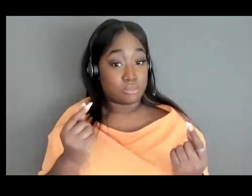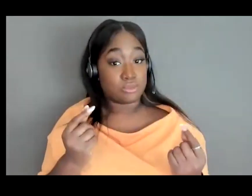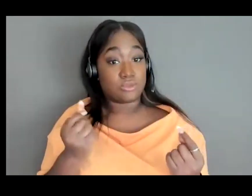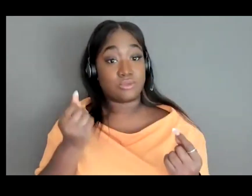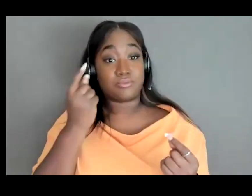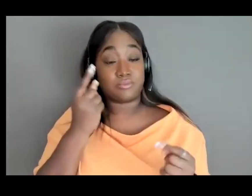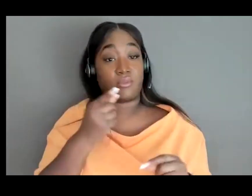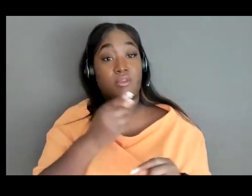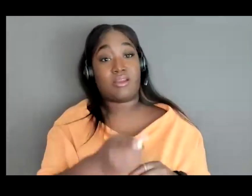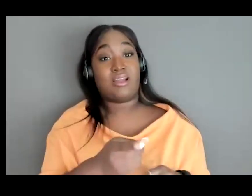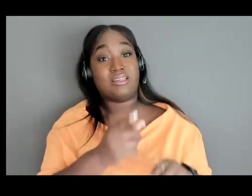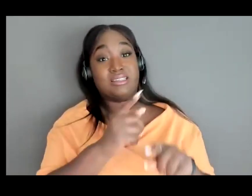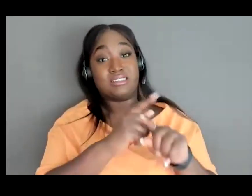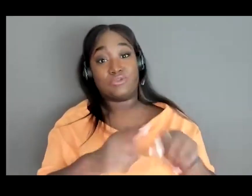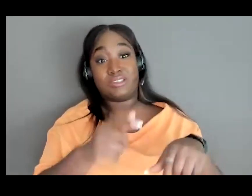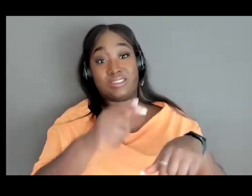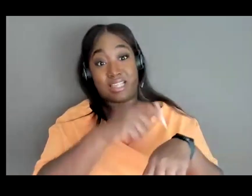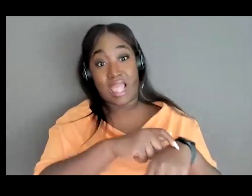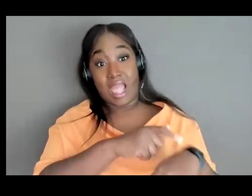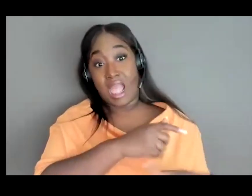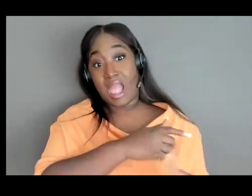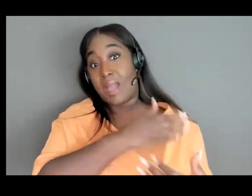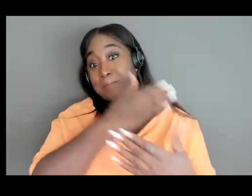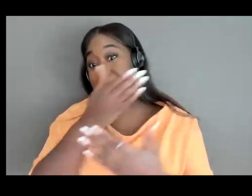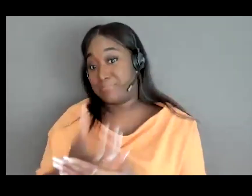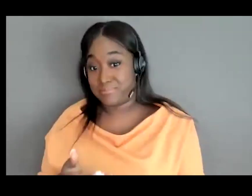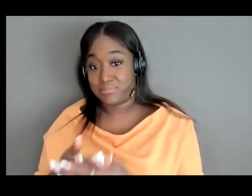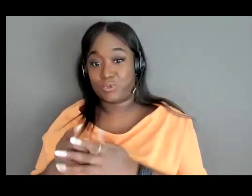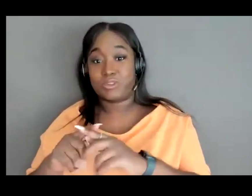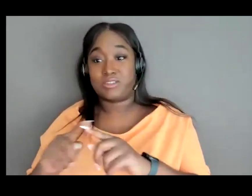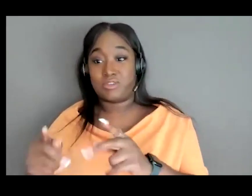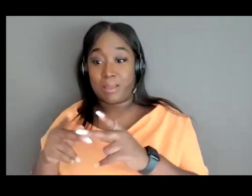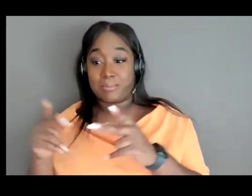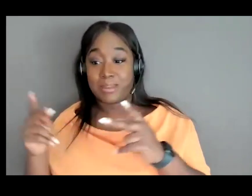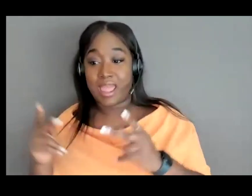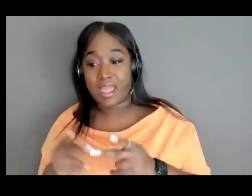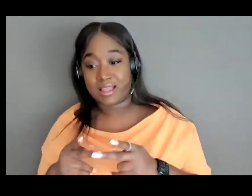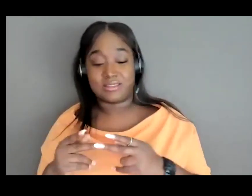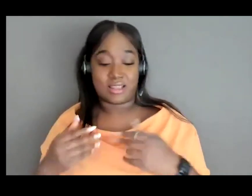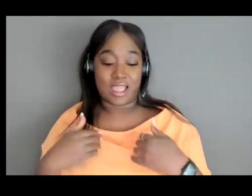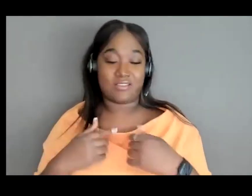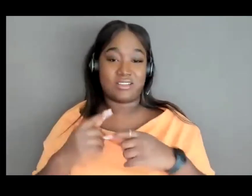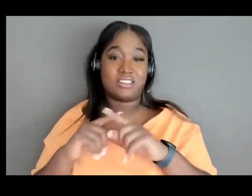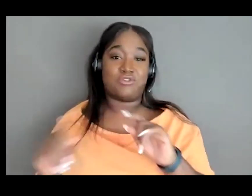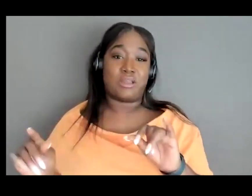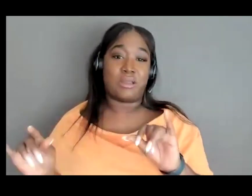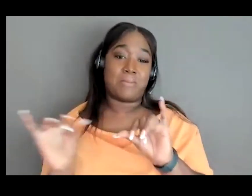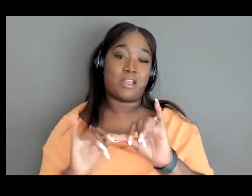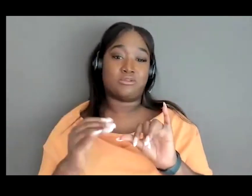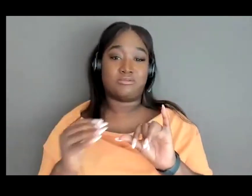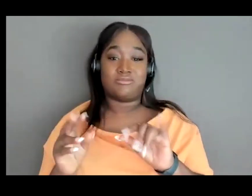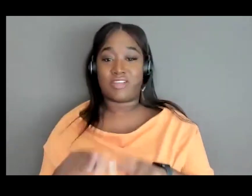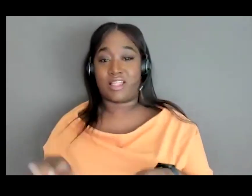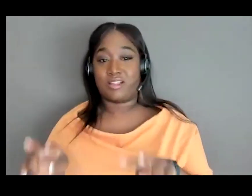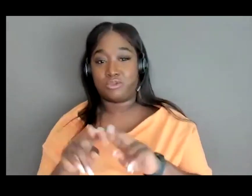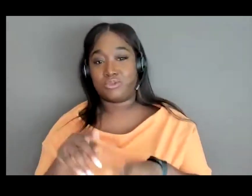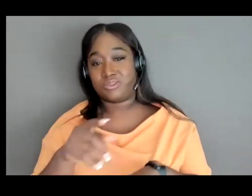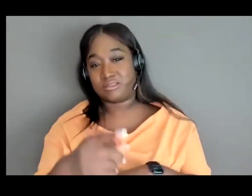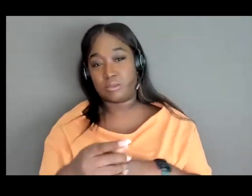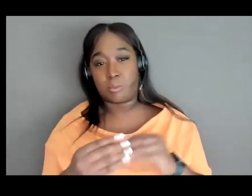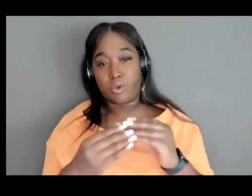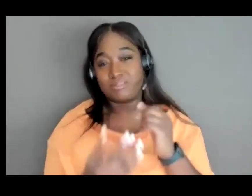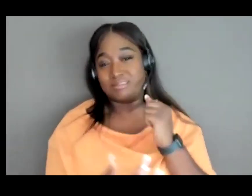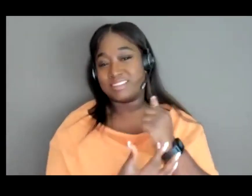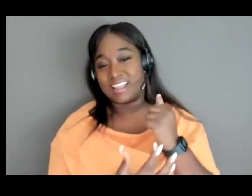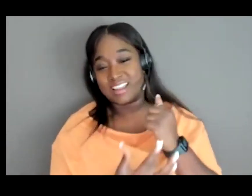do, though, because different times to get to different places have different measures of value. So this is a pretty